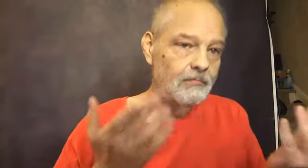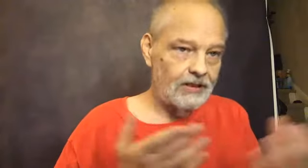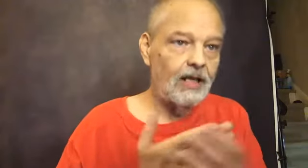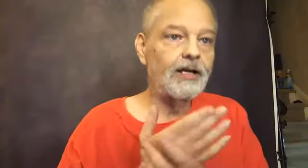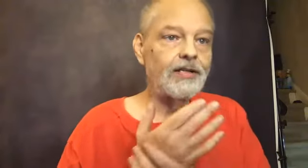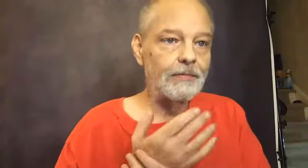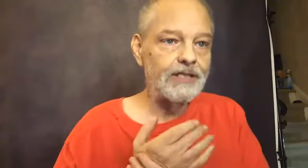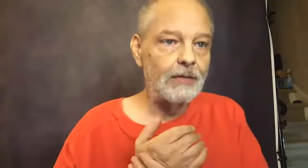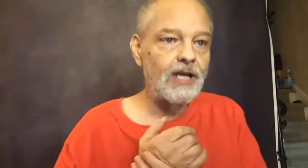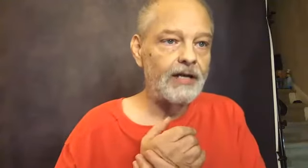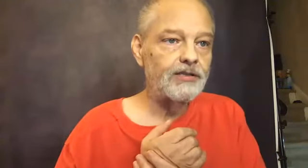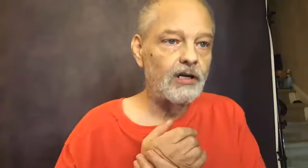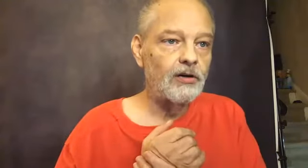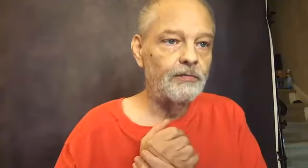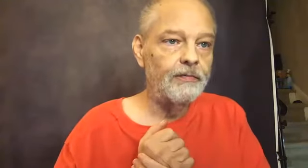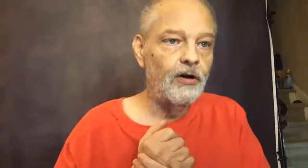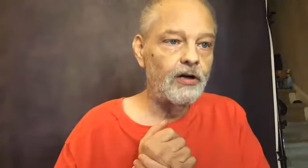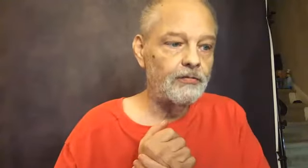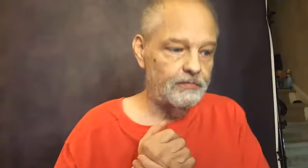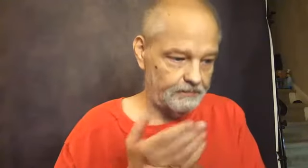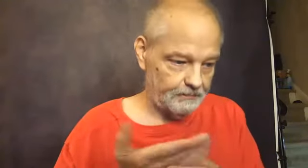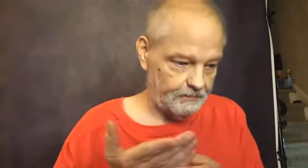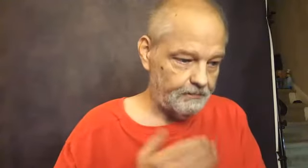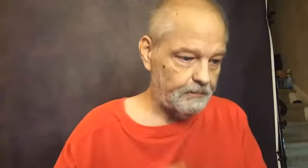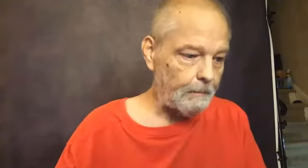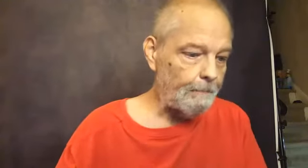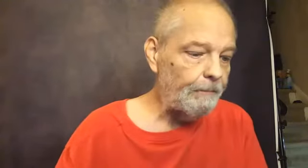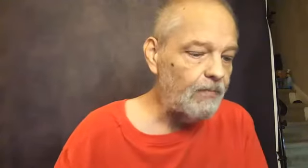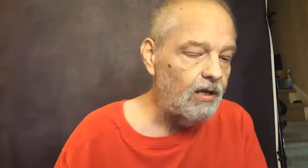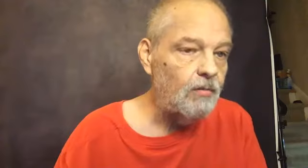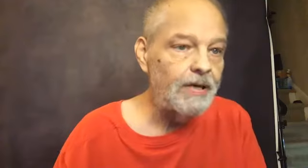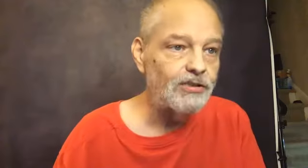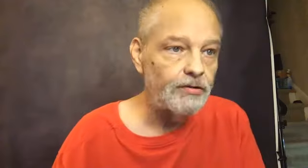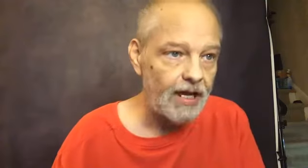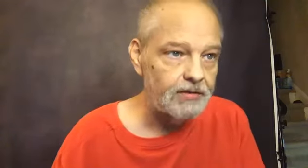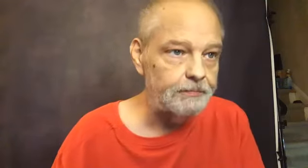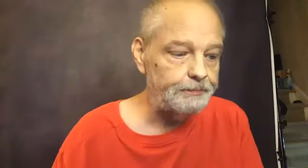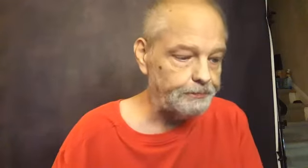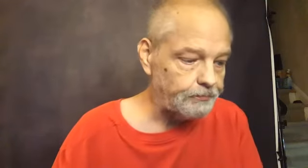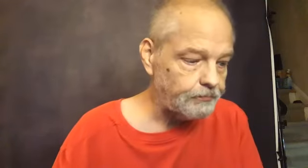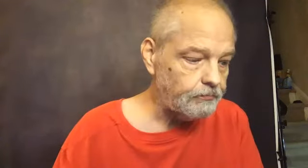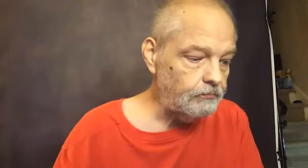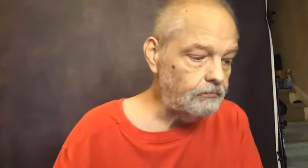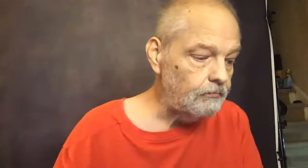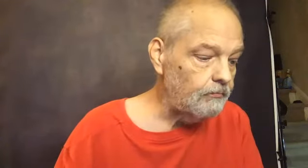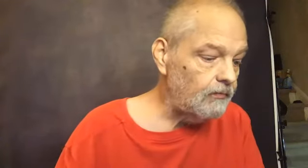A lot of times name signs are based on that.